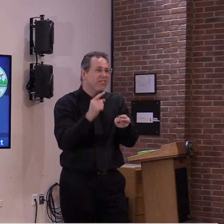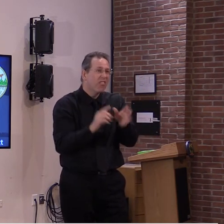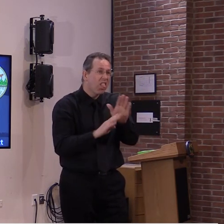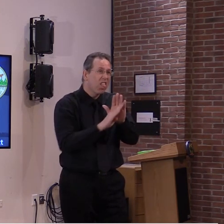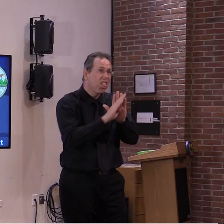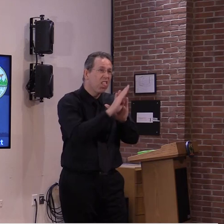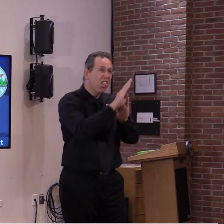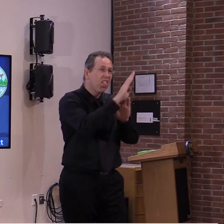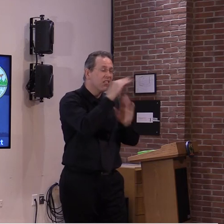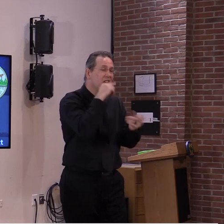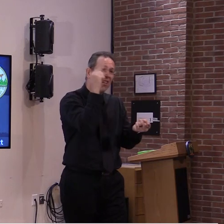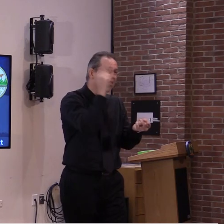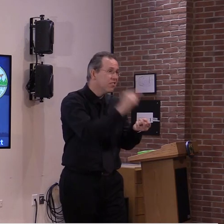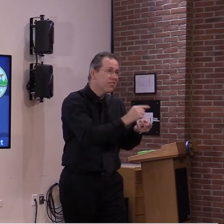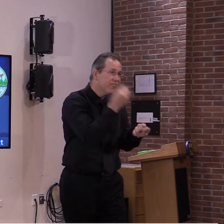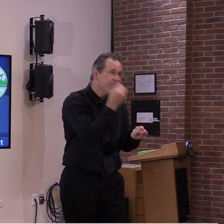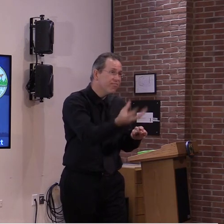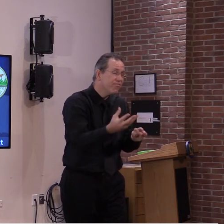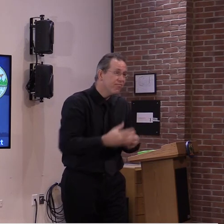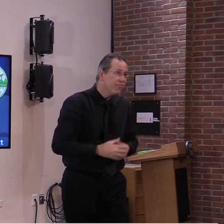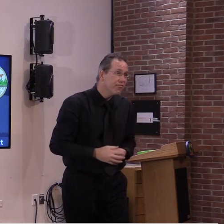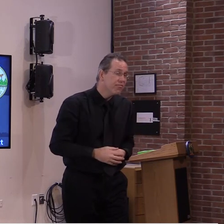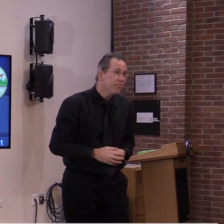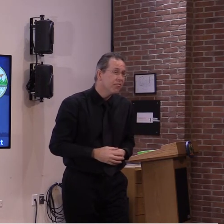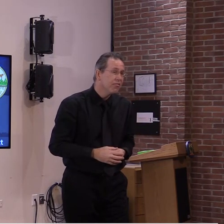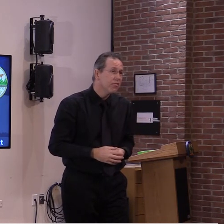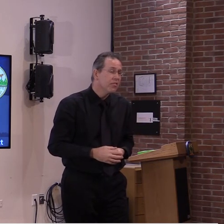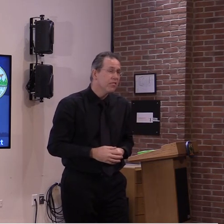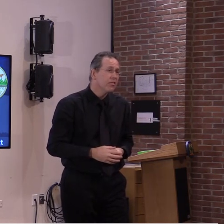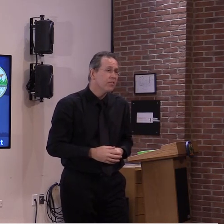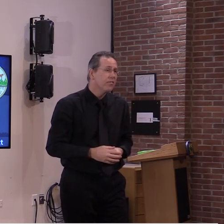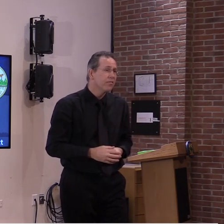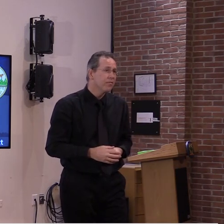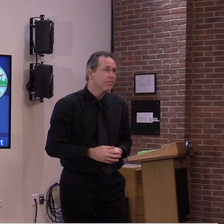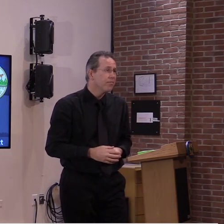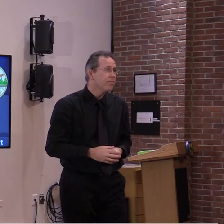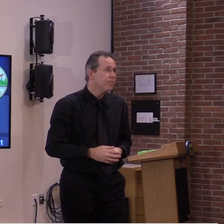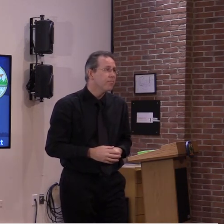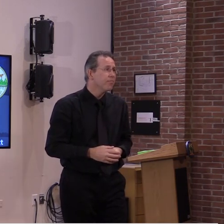Yeah, okay, great. One for the doctor, if I may.